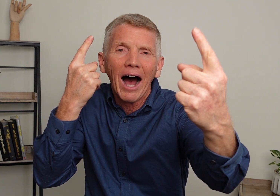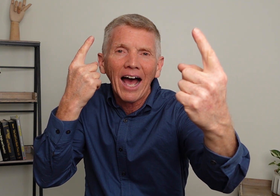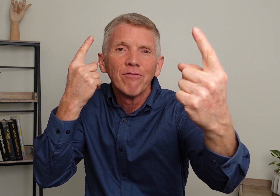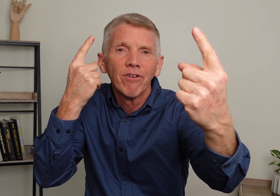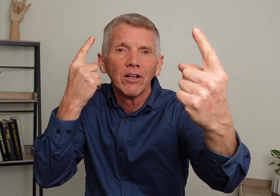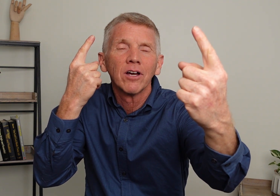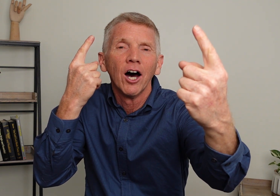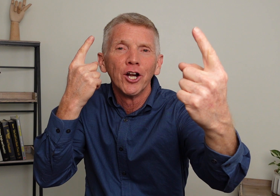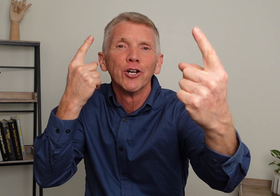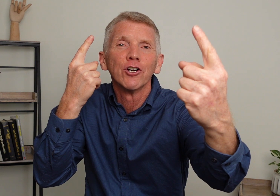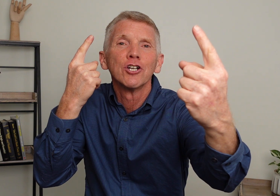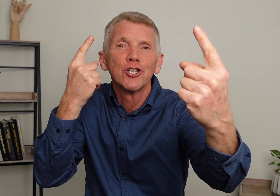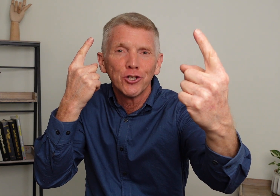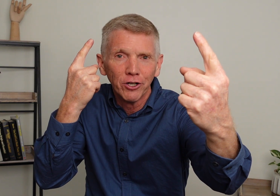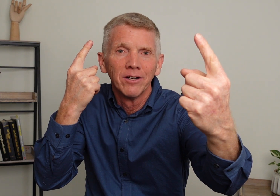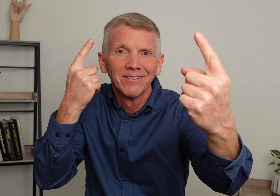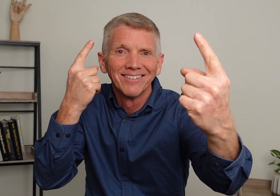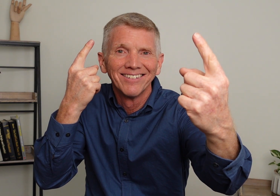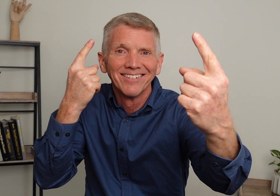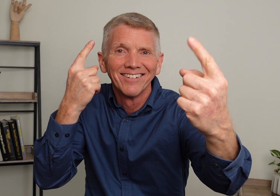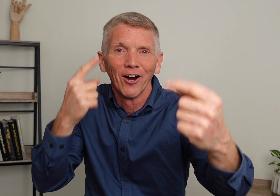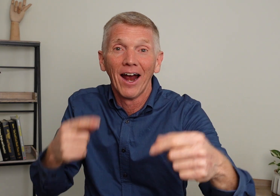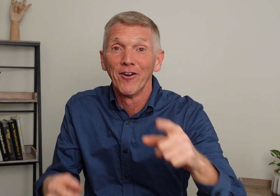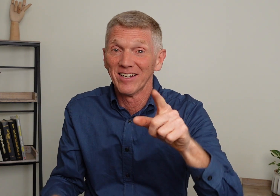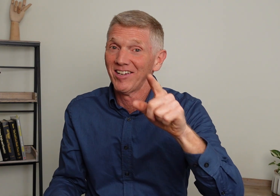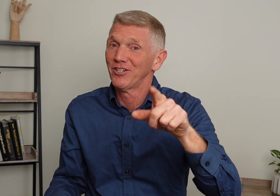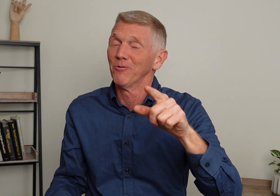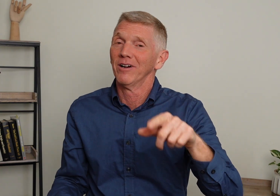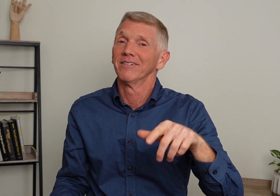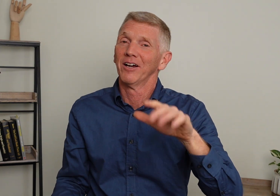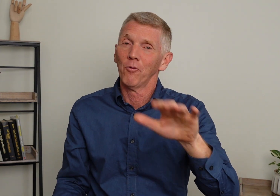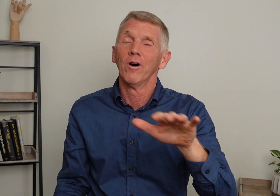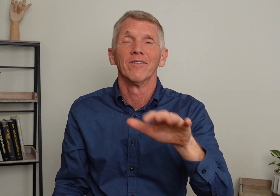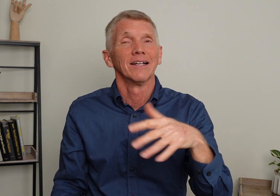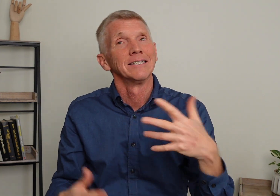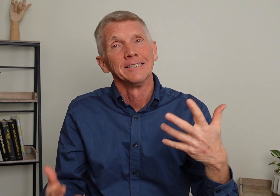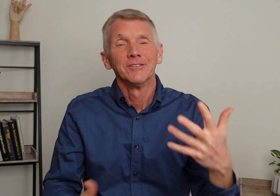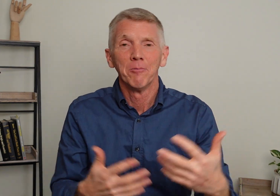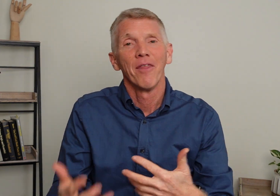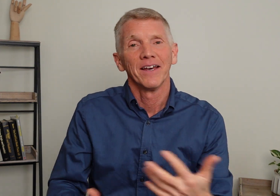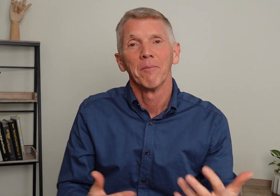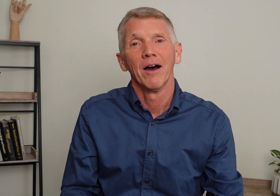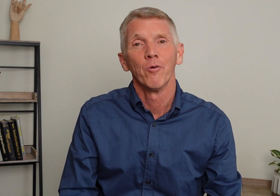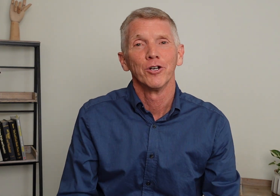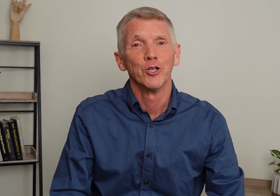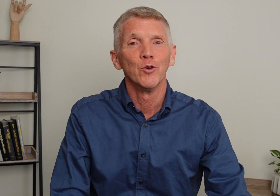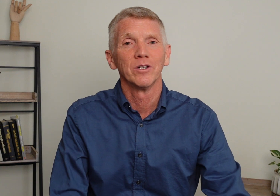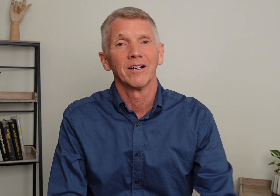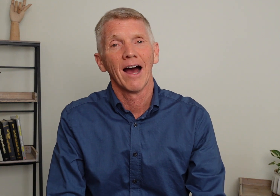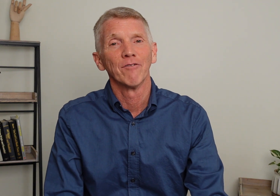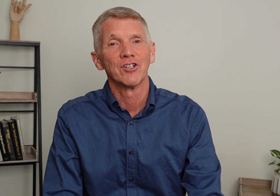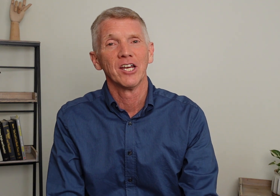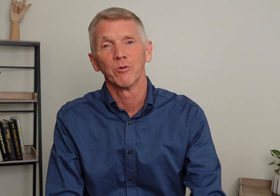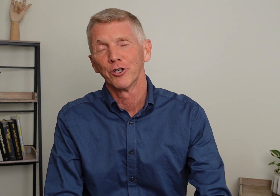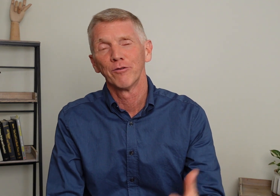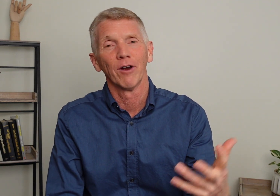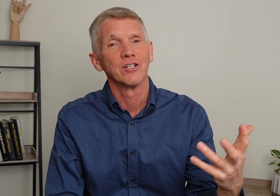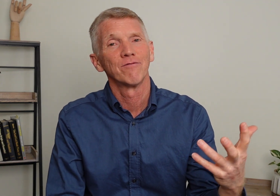I felt understood. All right, there's a touchy one, and one that you might think about when you're using in conversation with good friends,